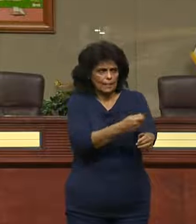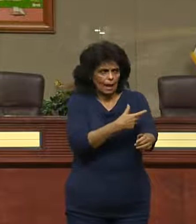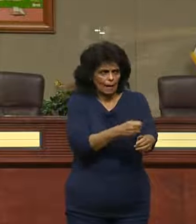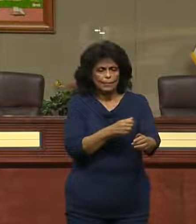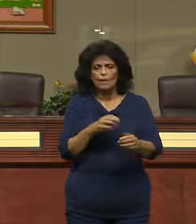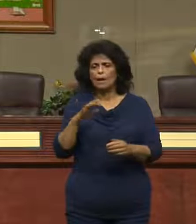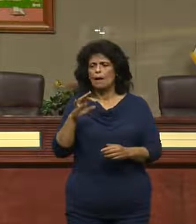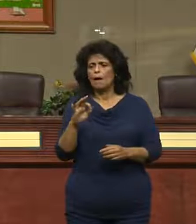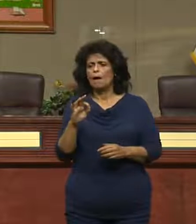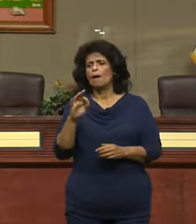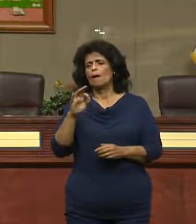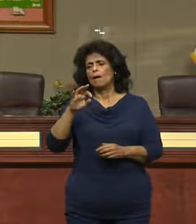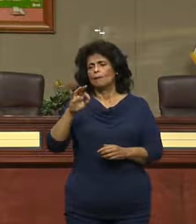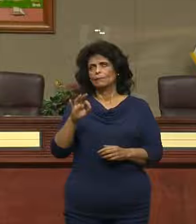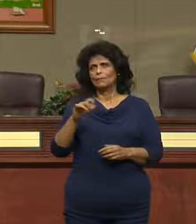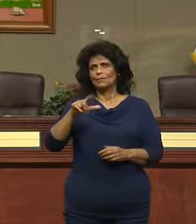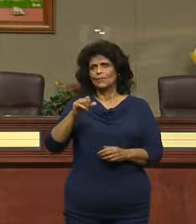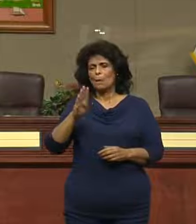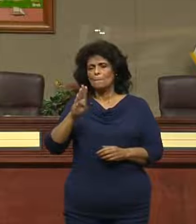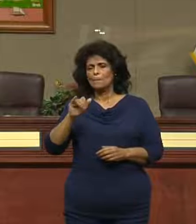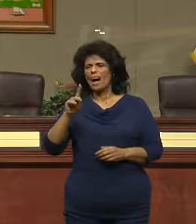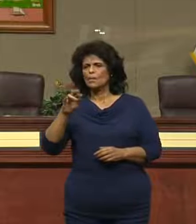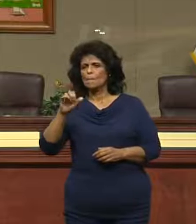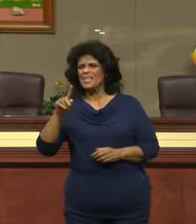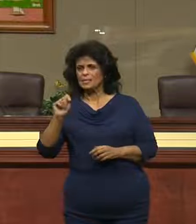Oh, the phlebotomist.